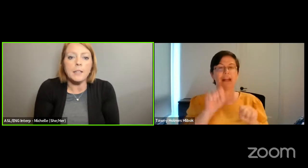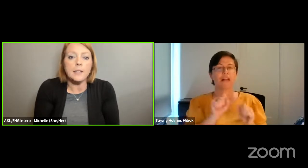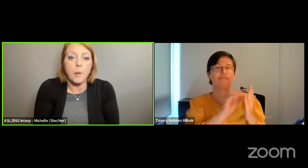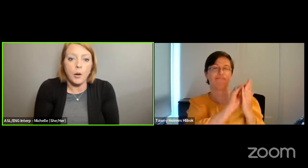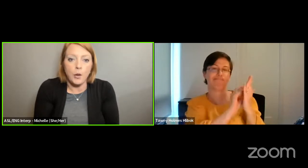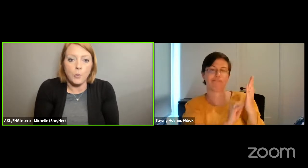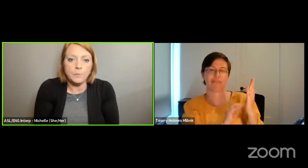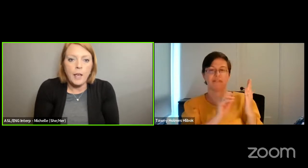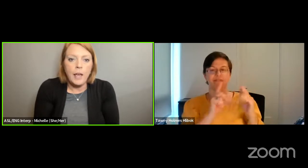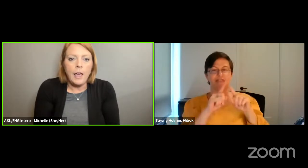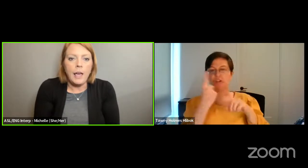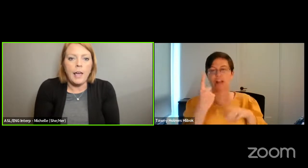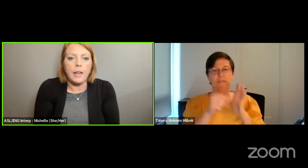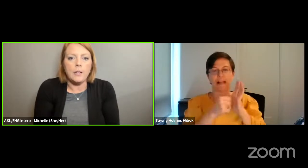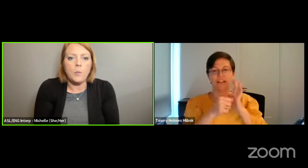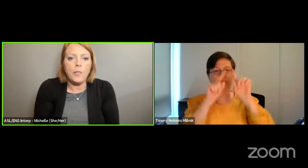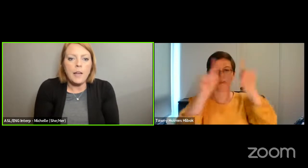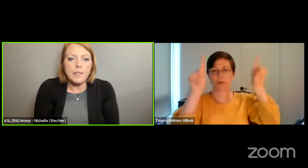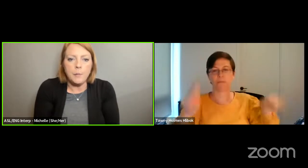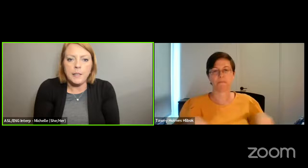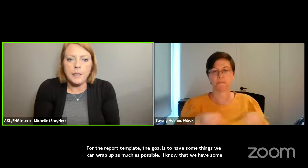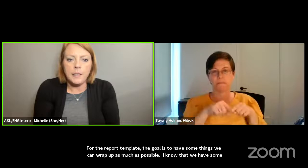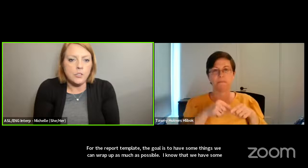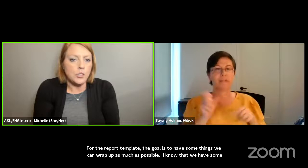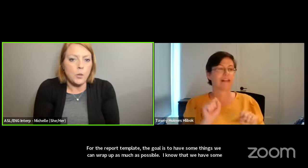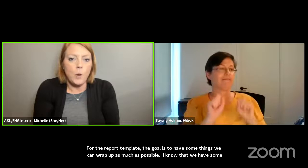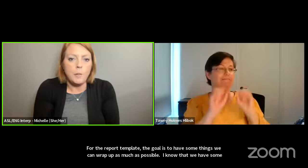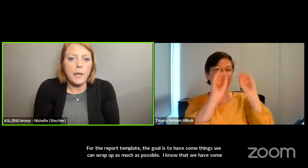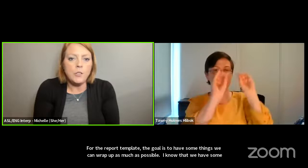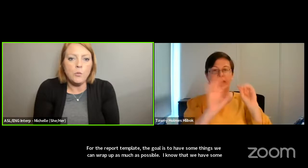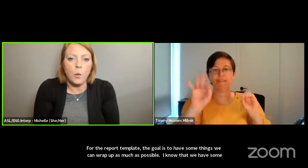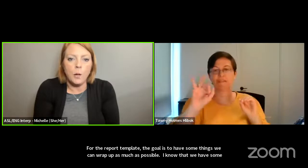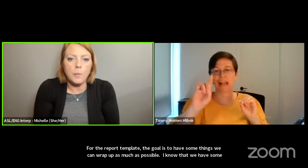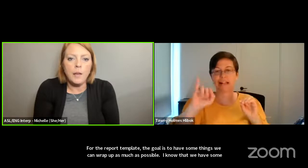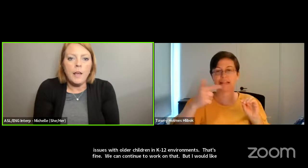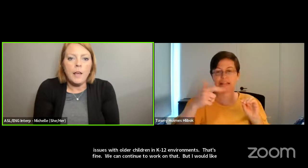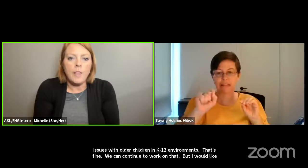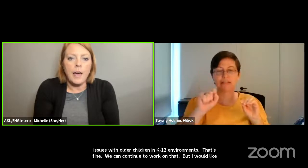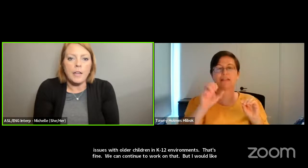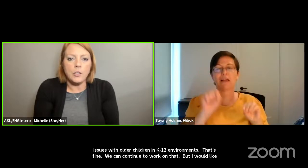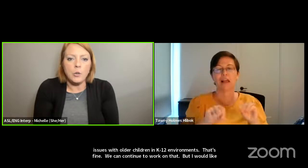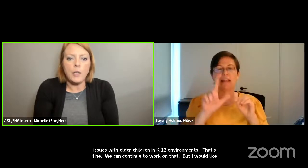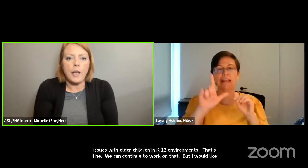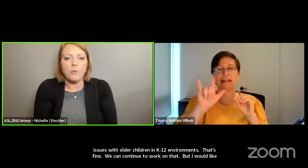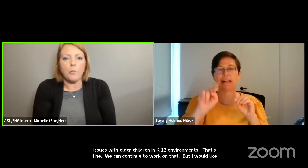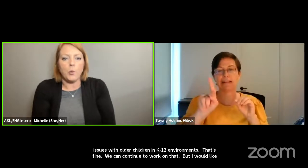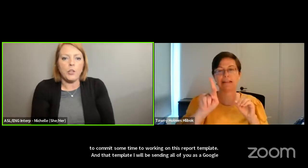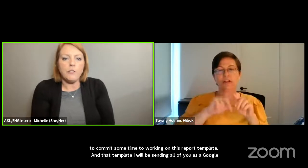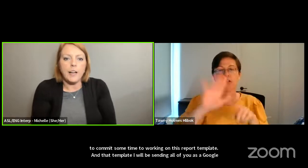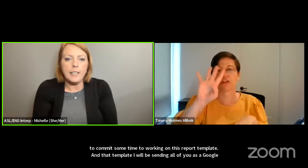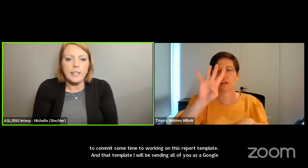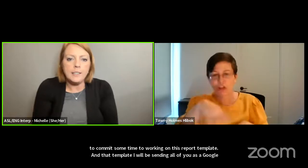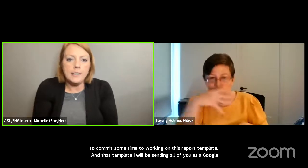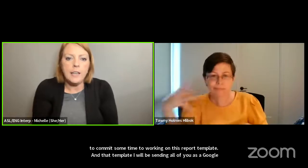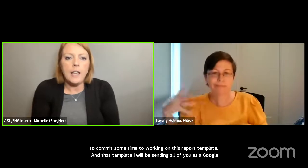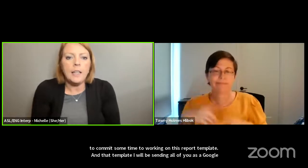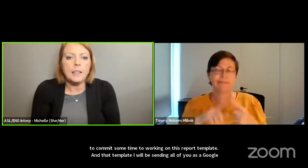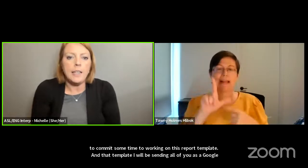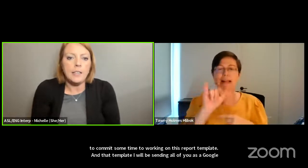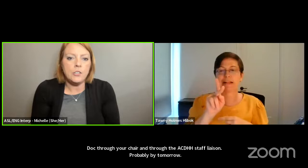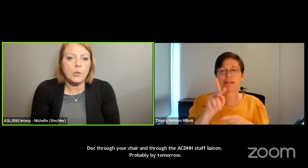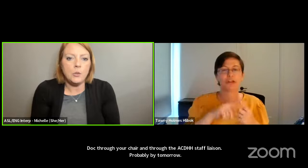probably by tomorrow. And with that template, it's just a 1-page form that you can report your